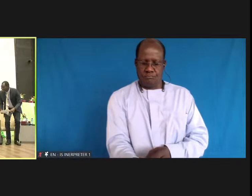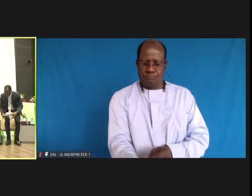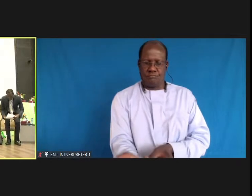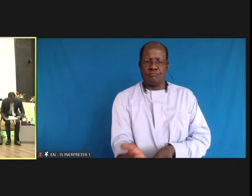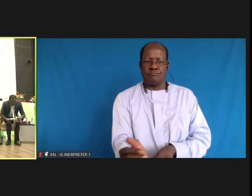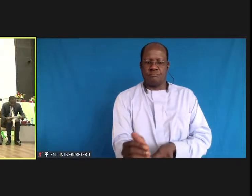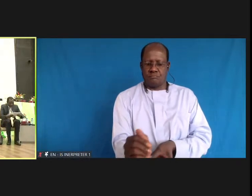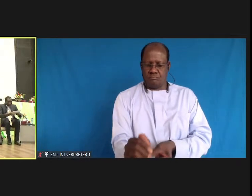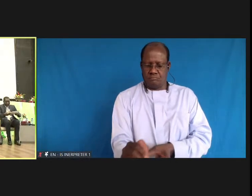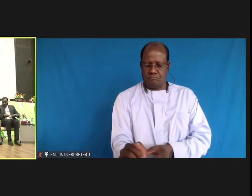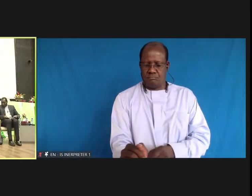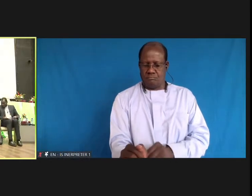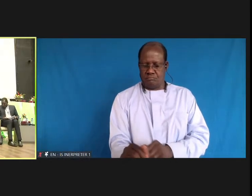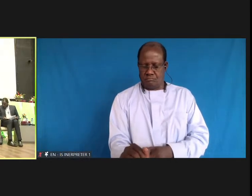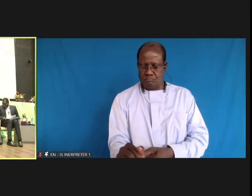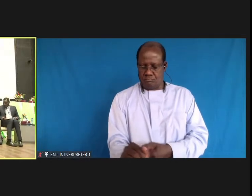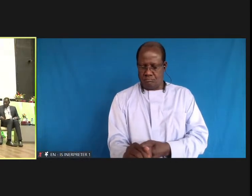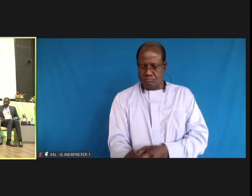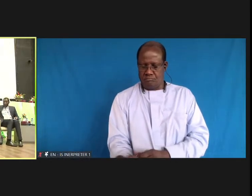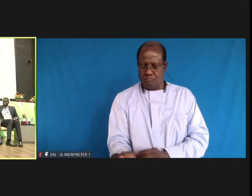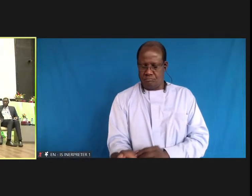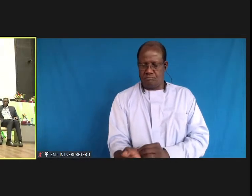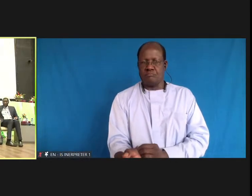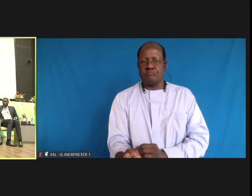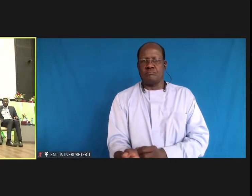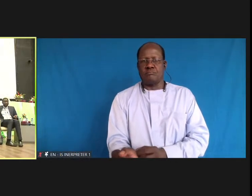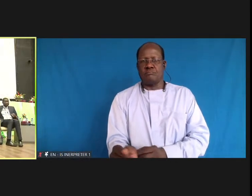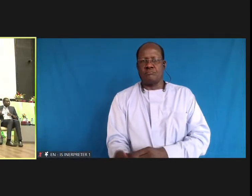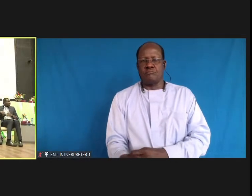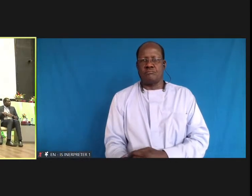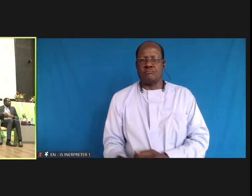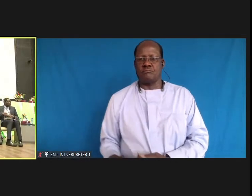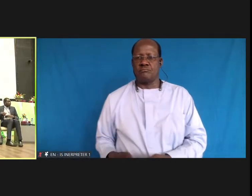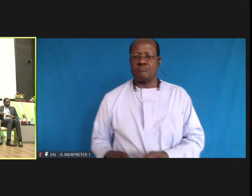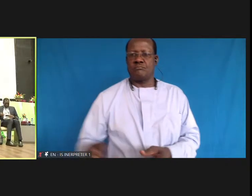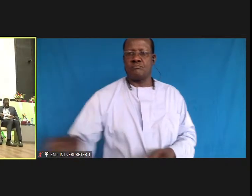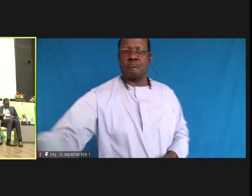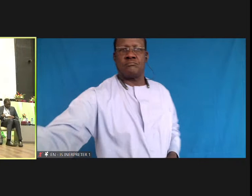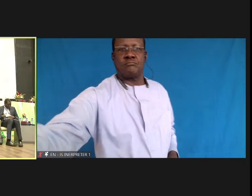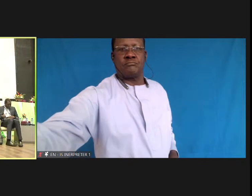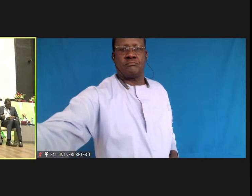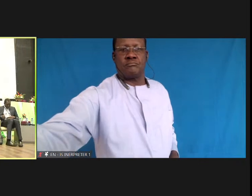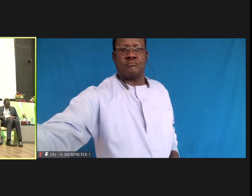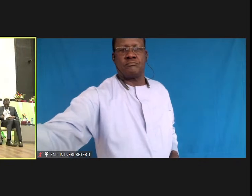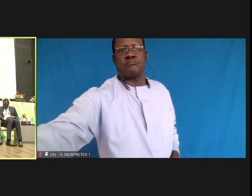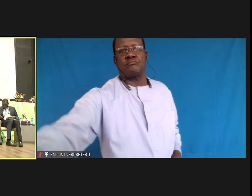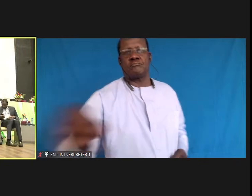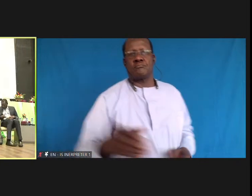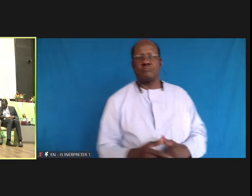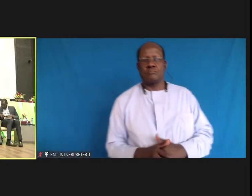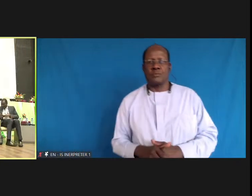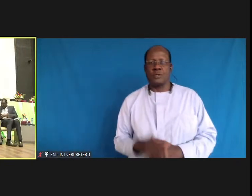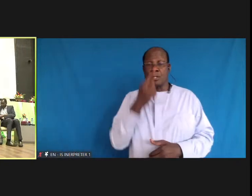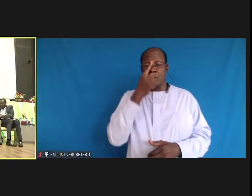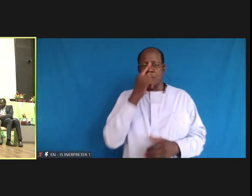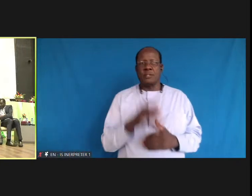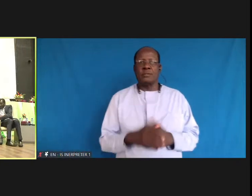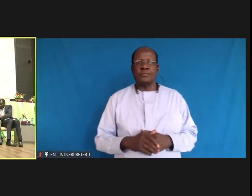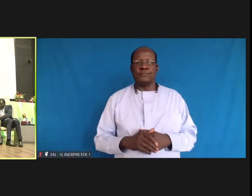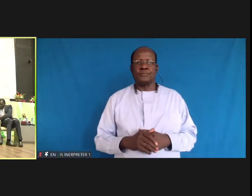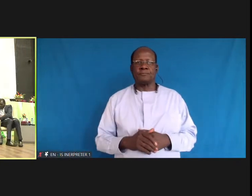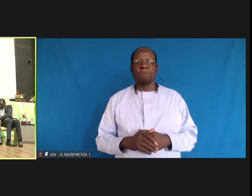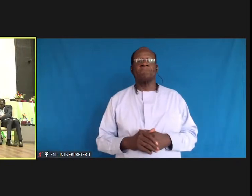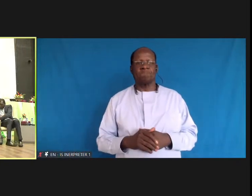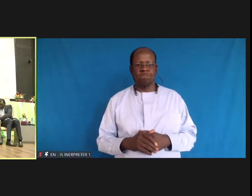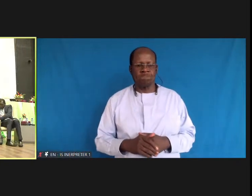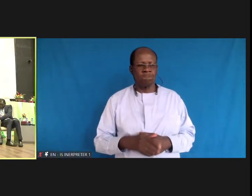Excellences, Mesdames et Messieurs, nous allons démarrer sur ce premier panel. Et je voudrais tout d'abord juste... Excellencies, ladies and gentlemen, we are going to